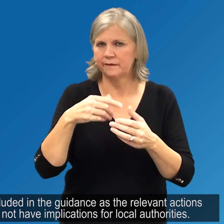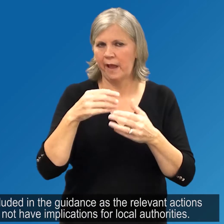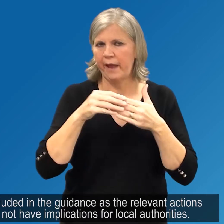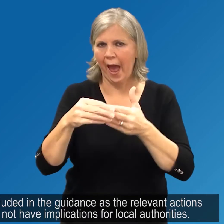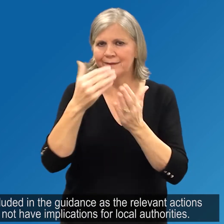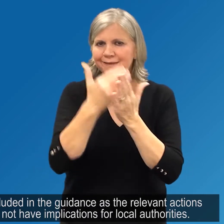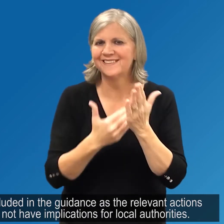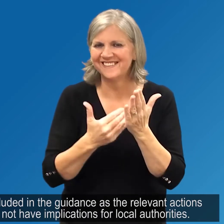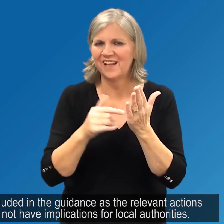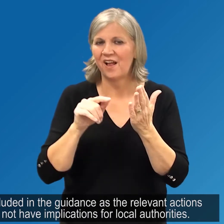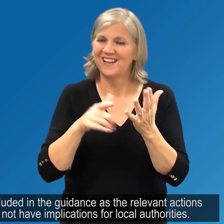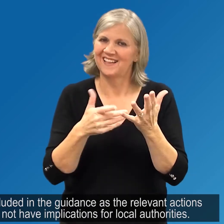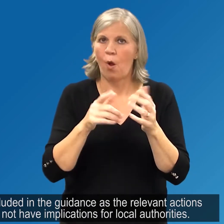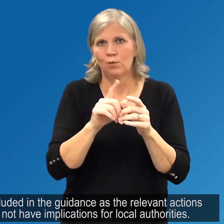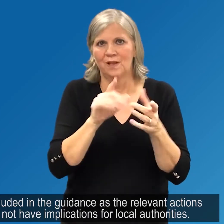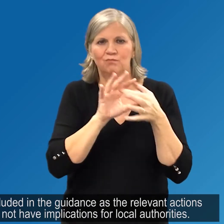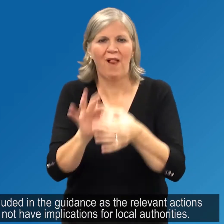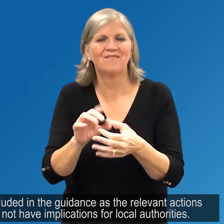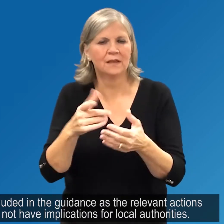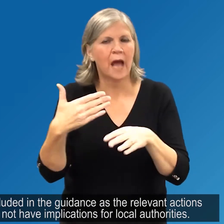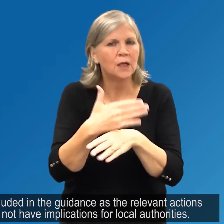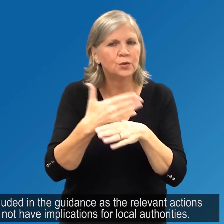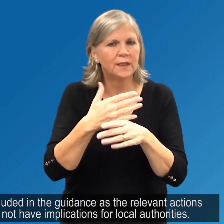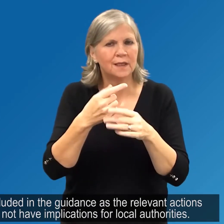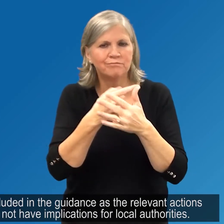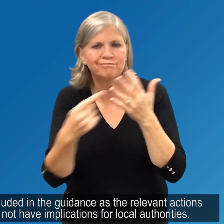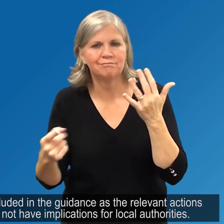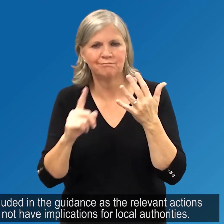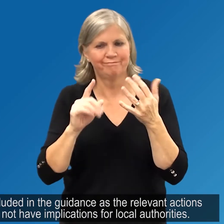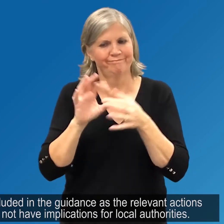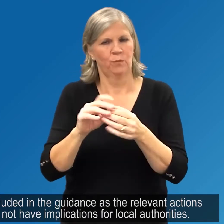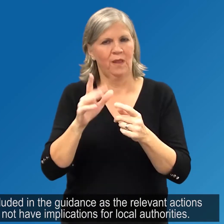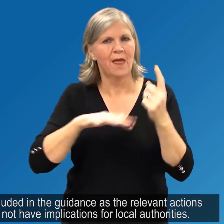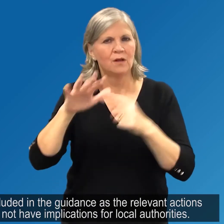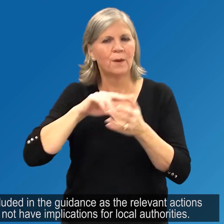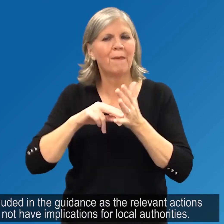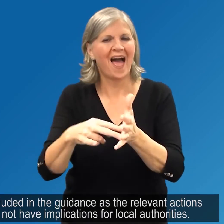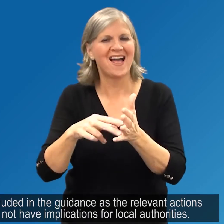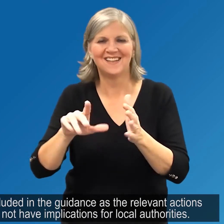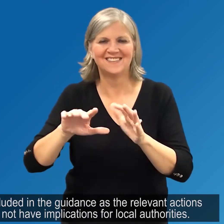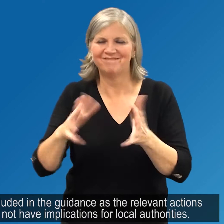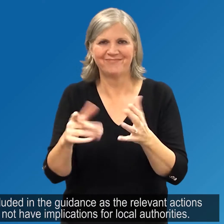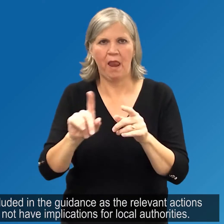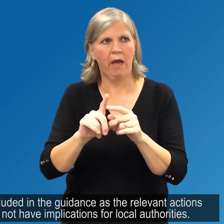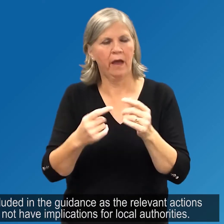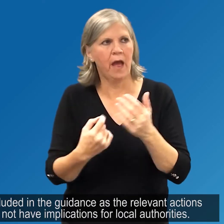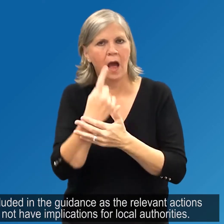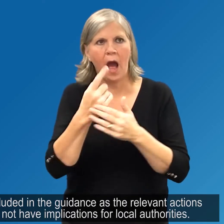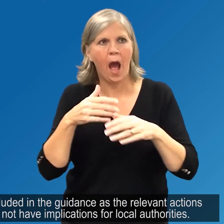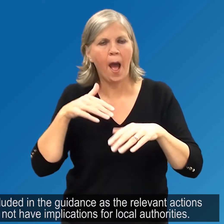These have not been included in the guidance as the relevant actions in the National Plan do not have implications for local authorities.